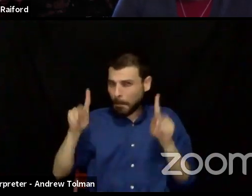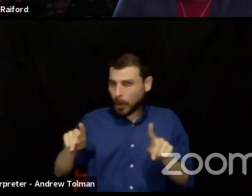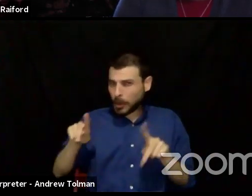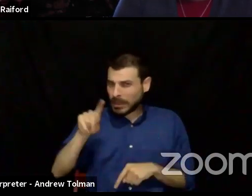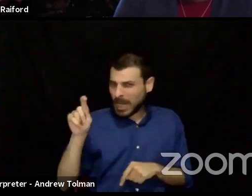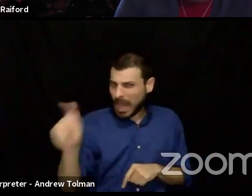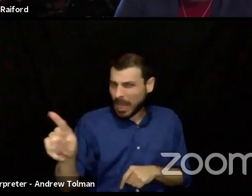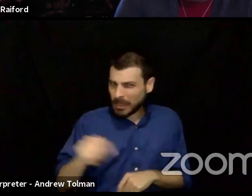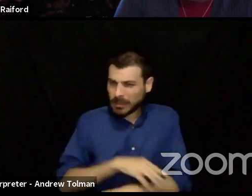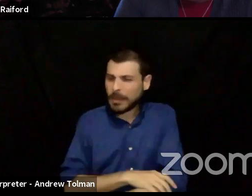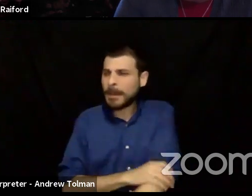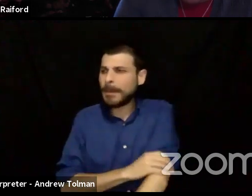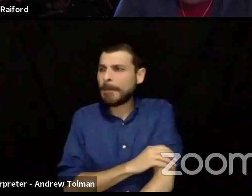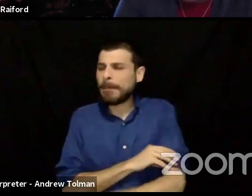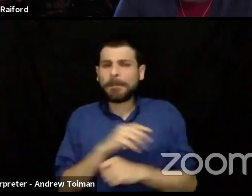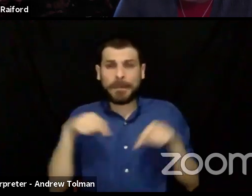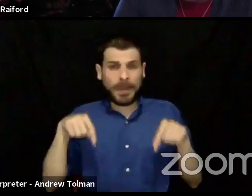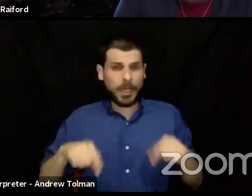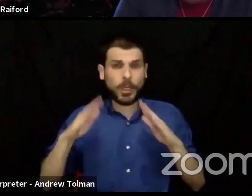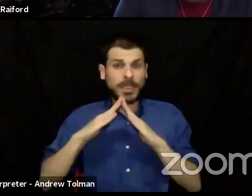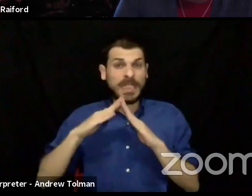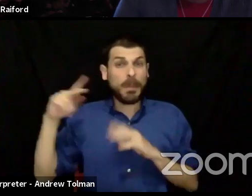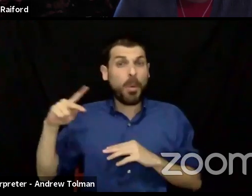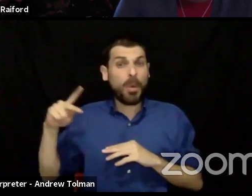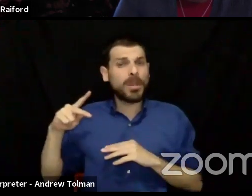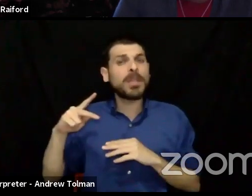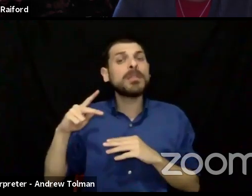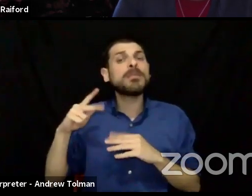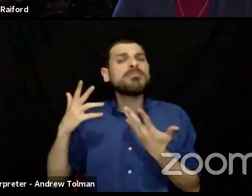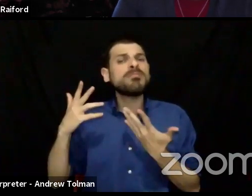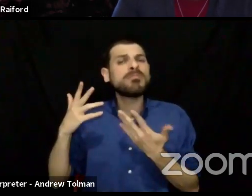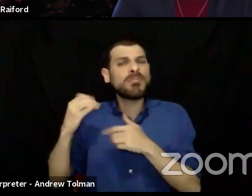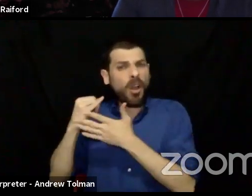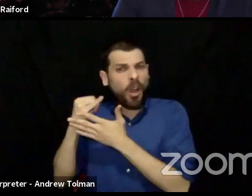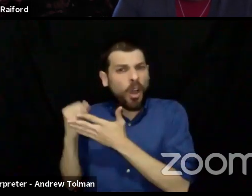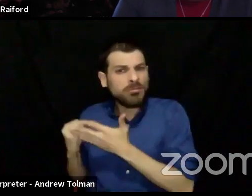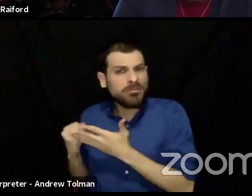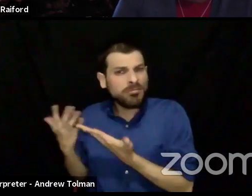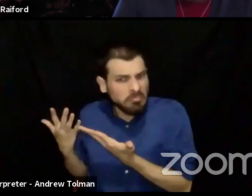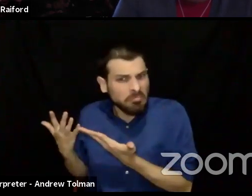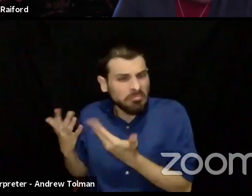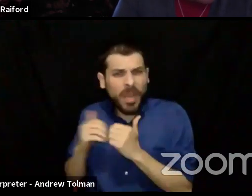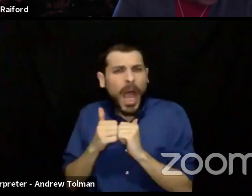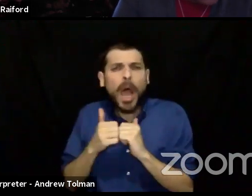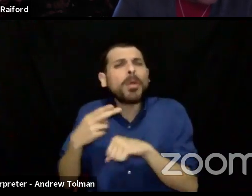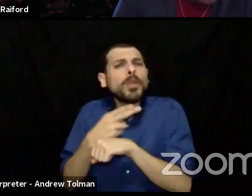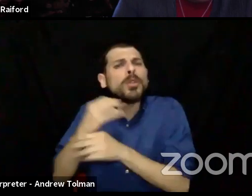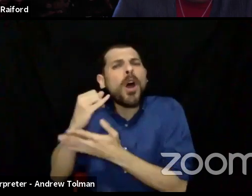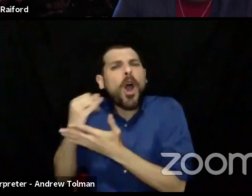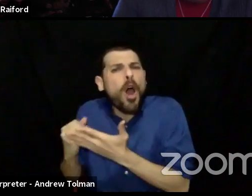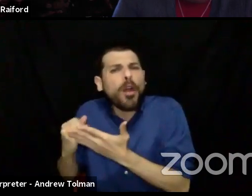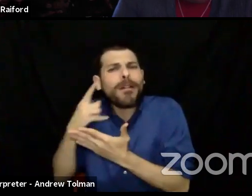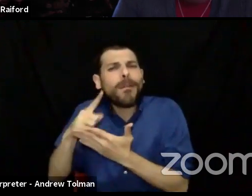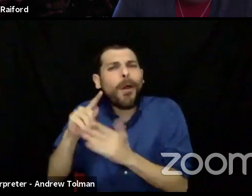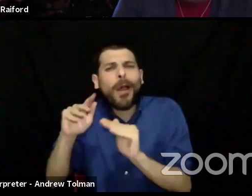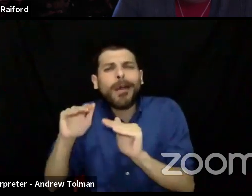how specifically the city can use art to bring people together and young